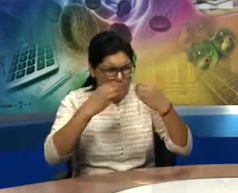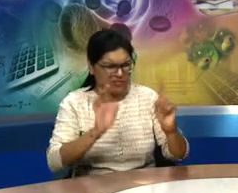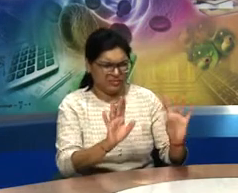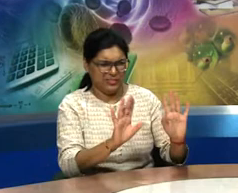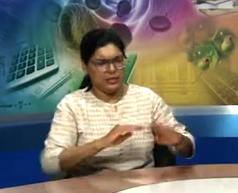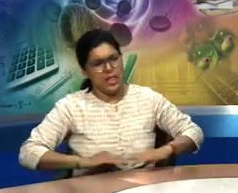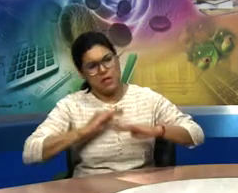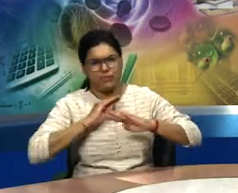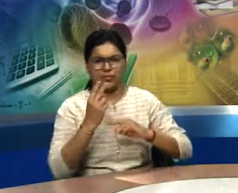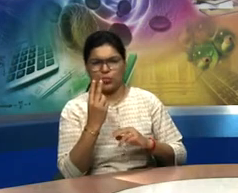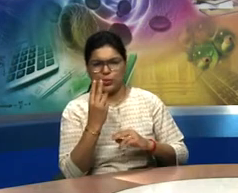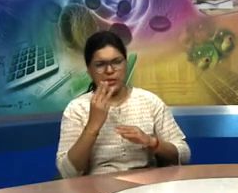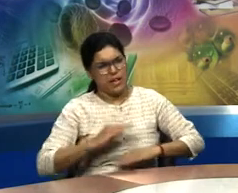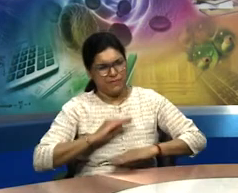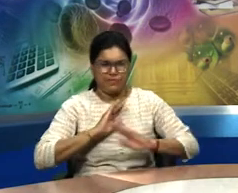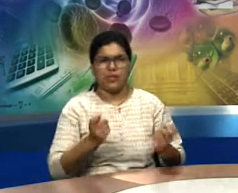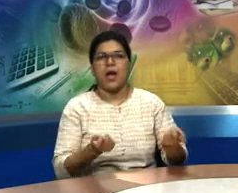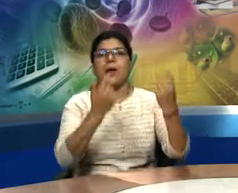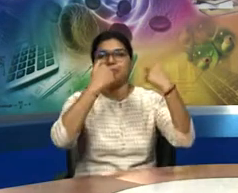We dared not to take more,